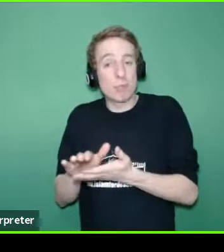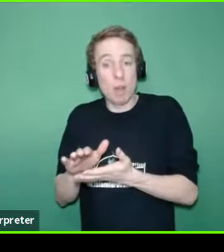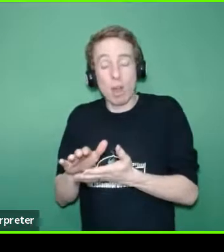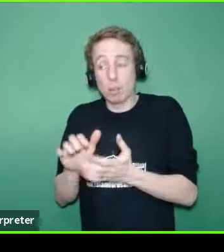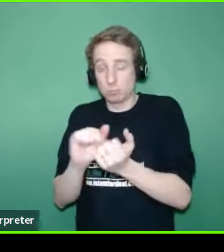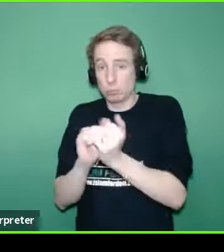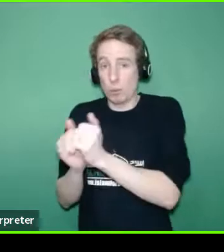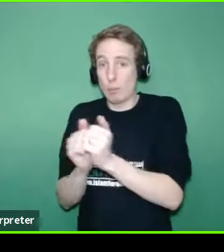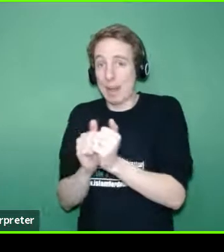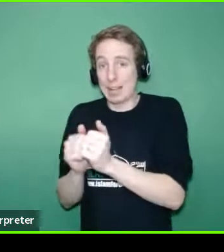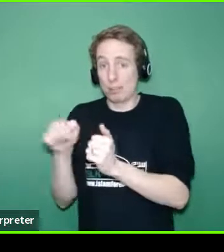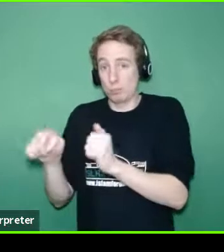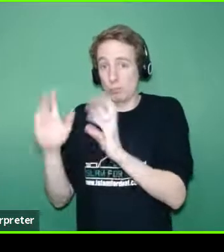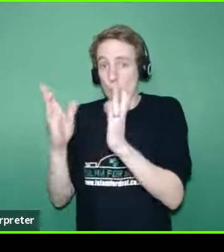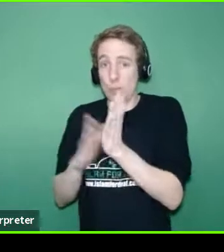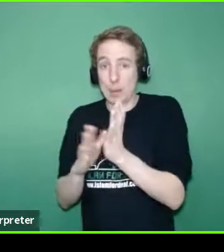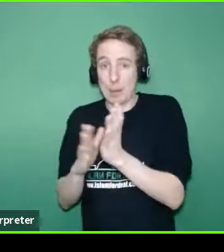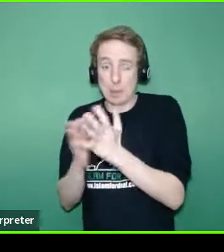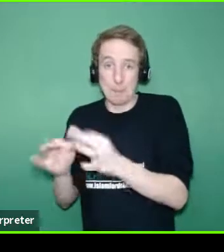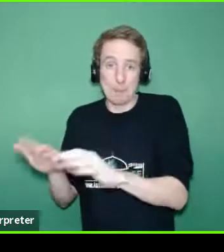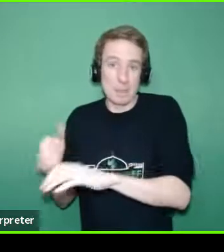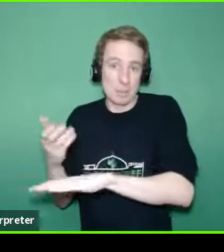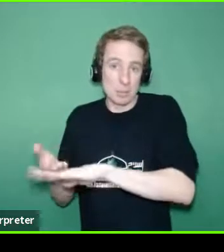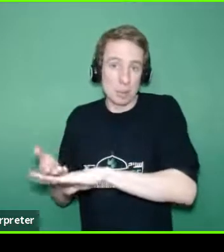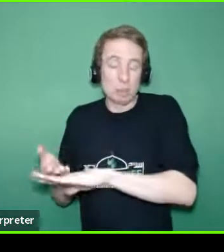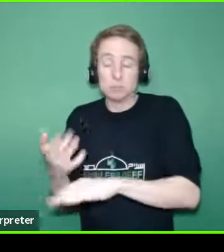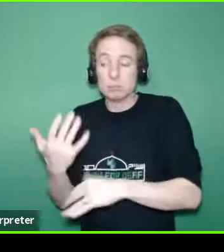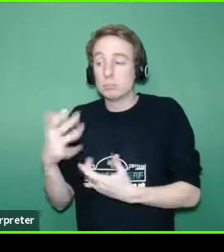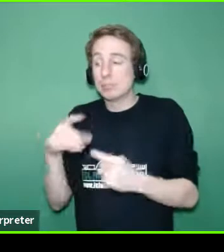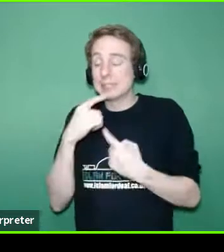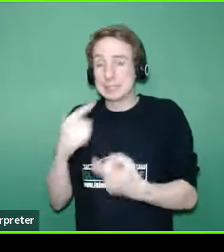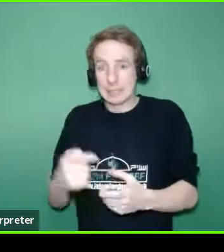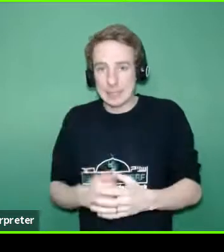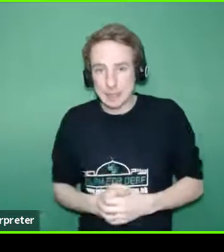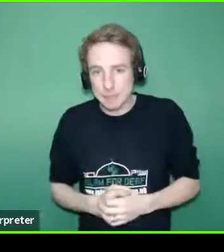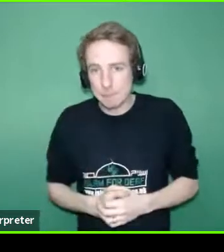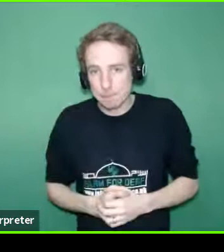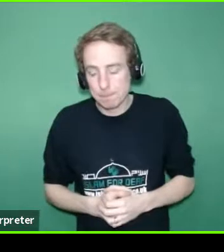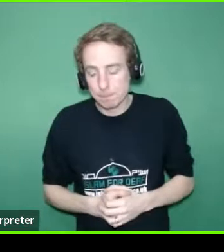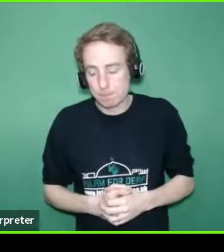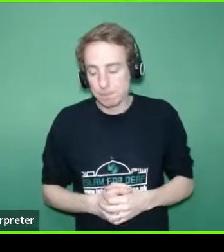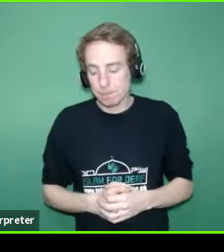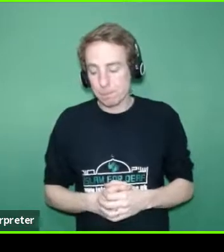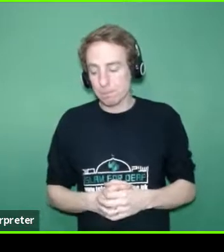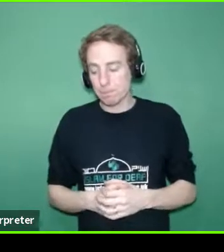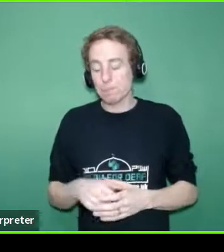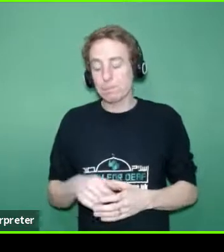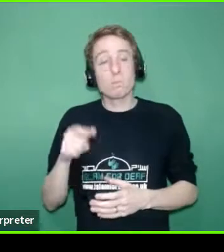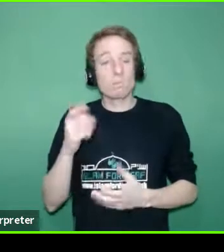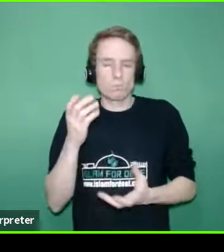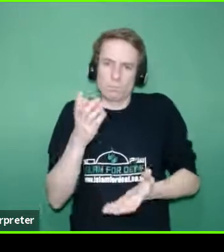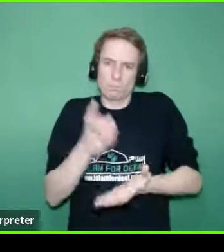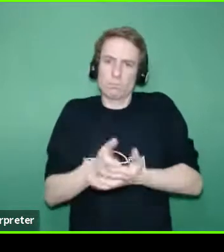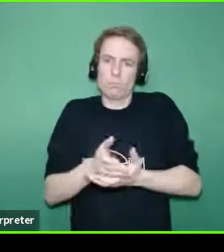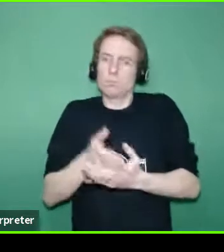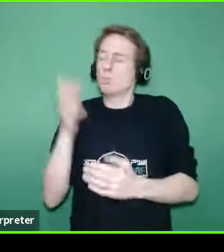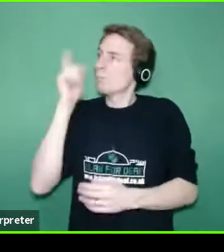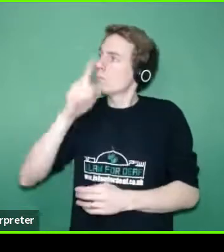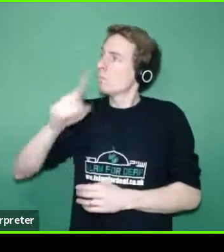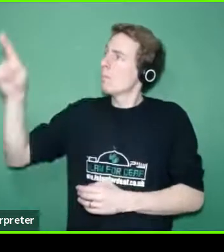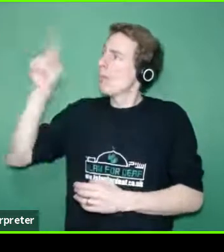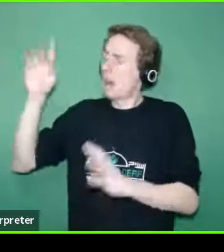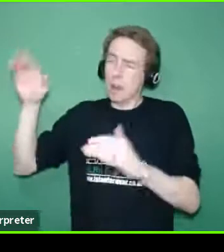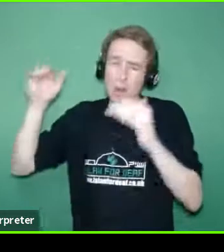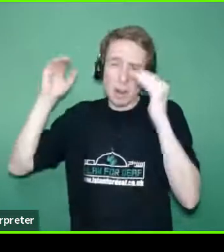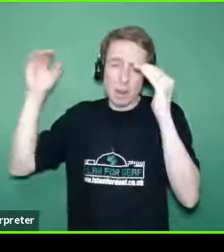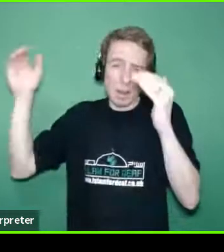the Prophet, peace and blessings be upon him, that the Prophet, peace and blessings be upon him, said, indeed, Allah the Most High